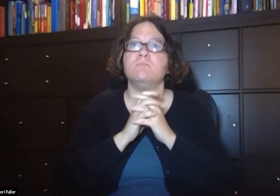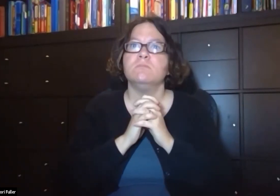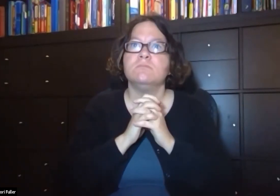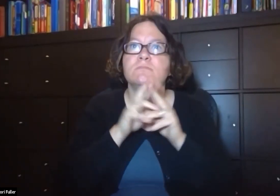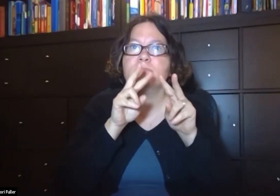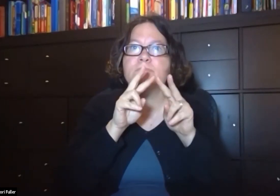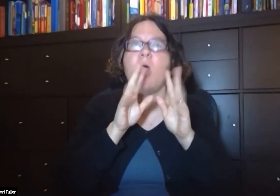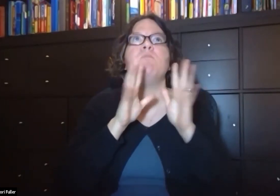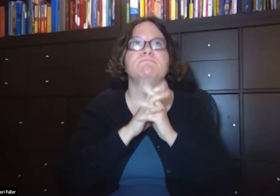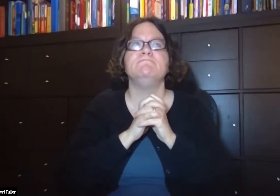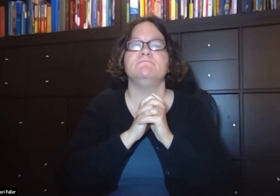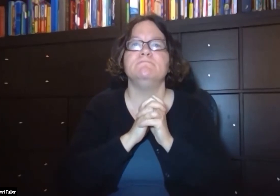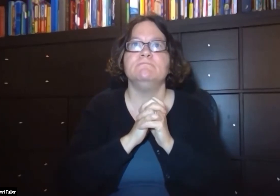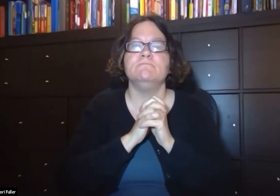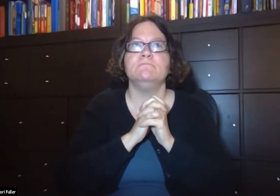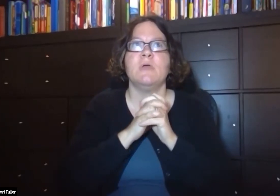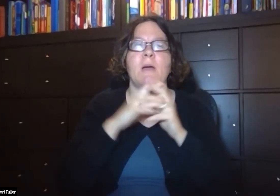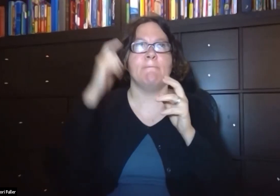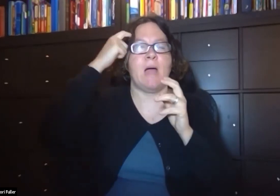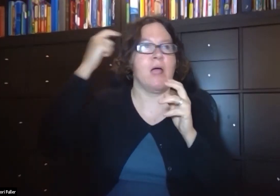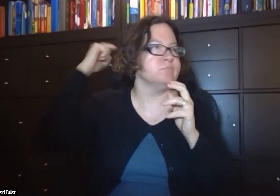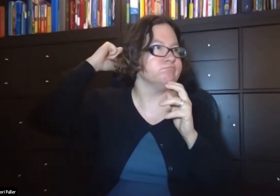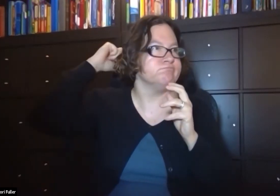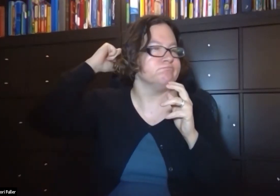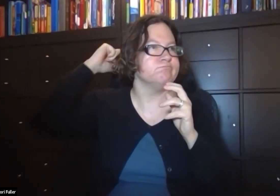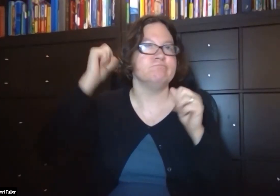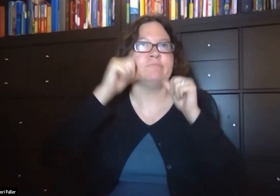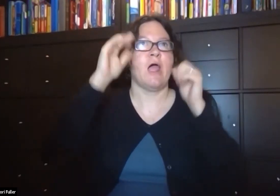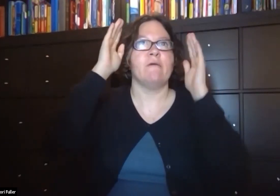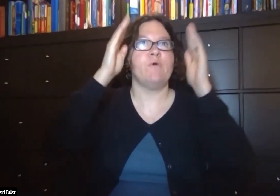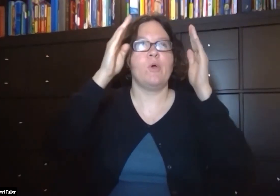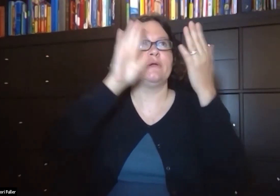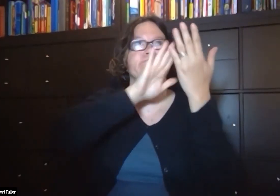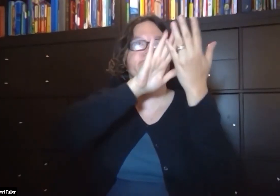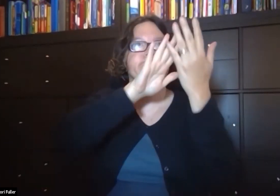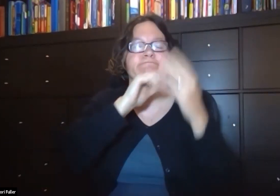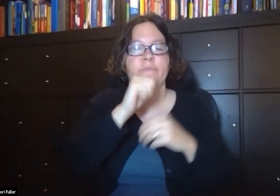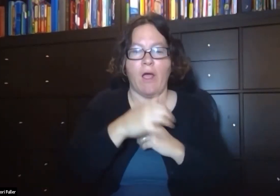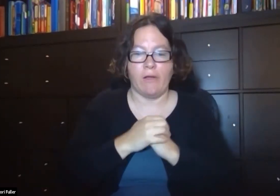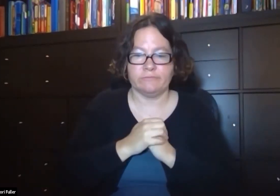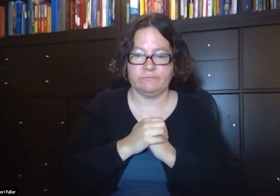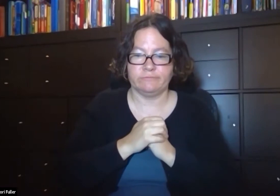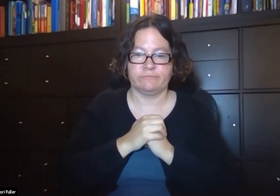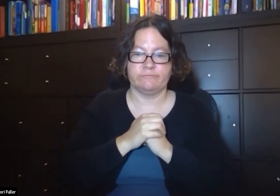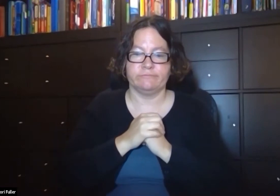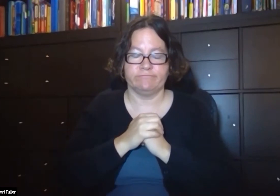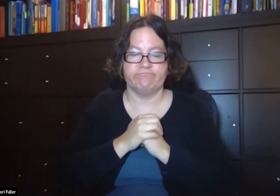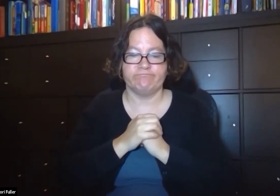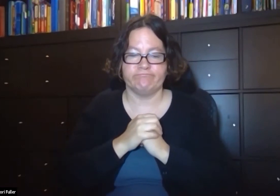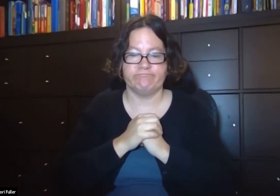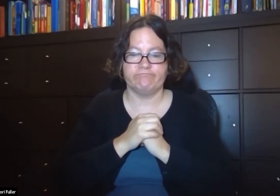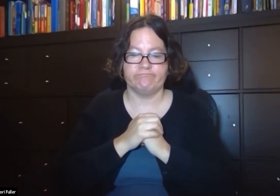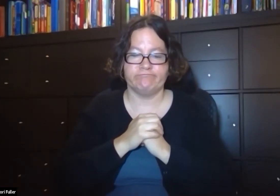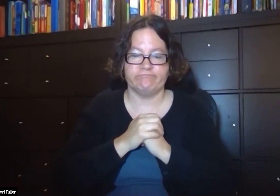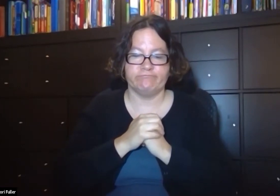Sometimes we might have a to-do list going on in our mind while we were sitting at church, and that maybe we